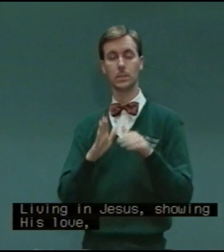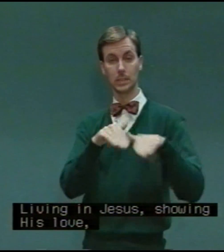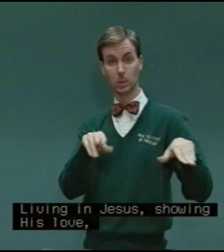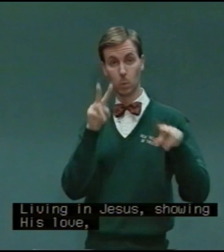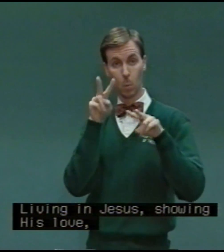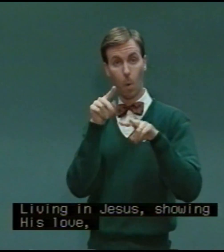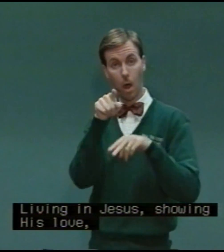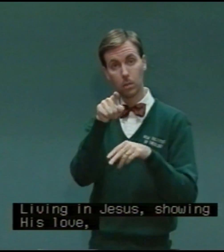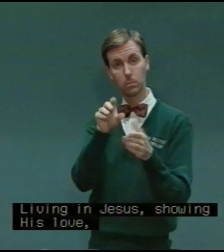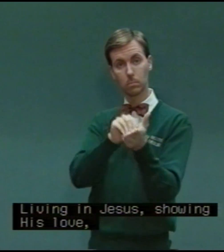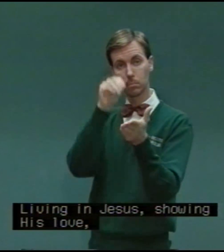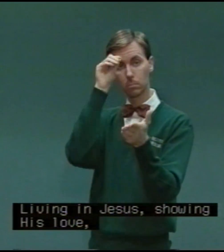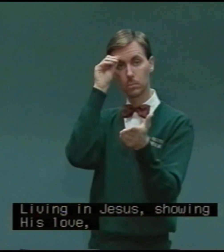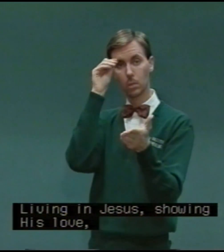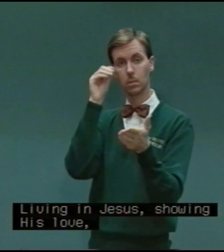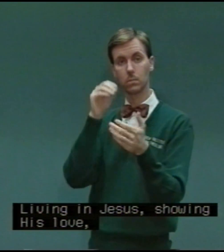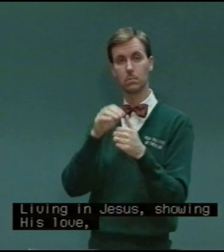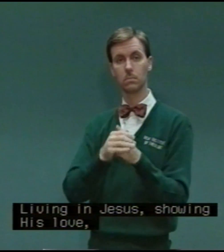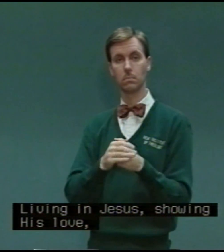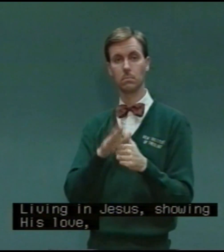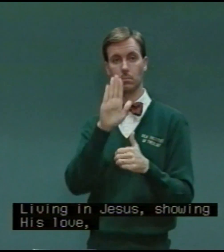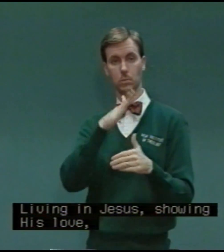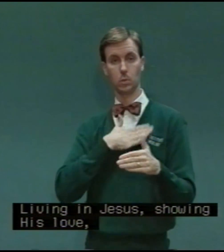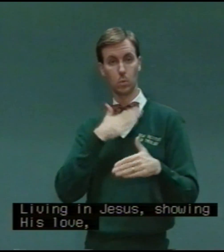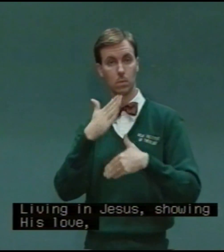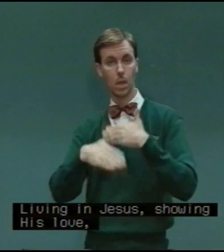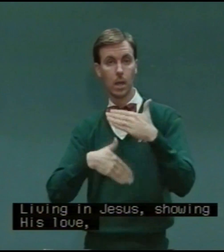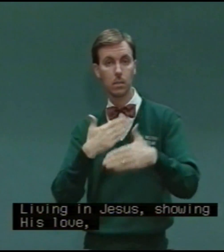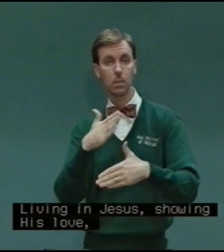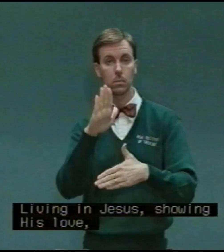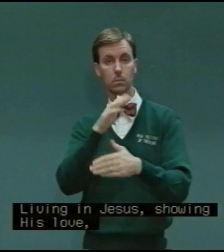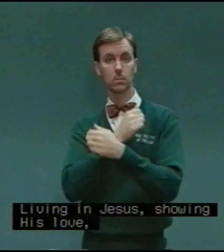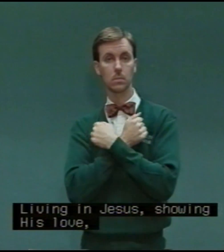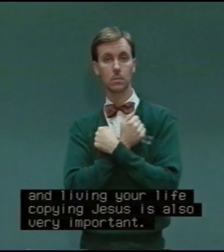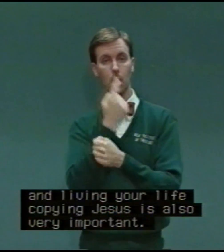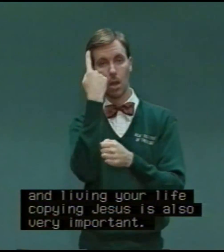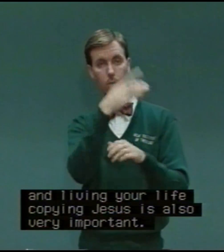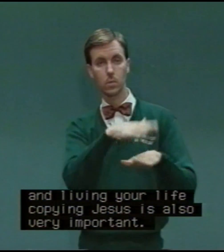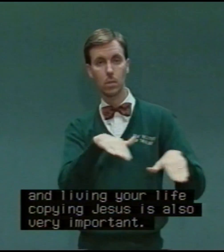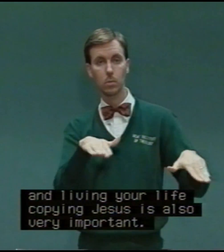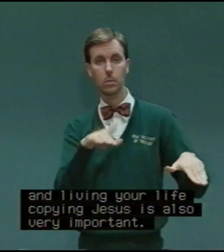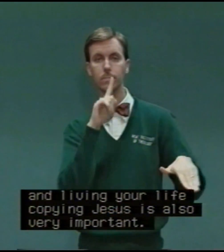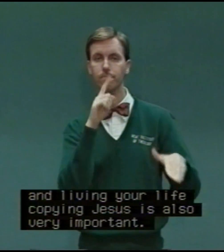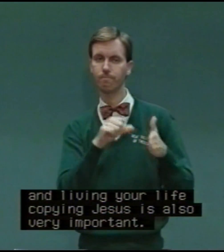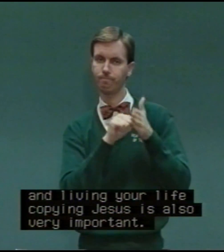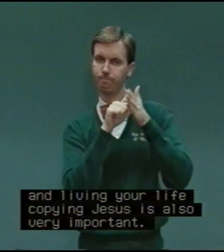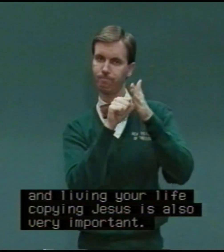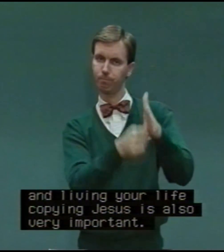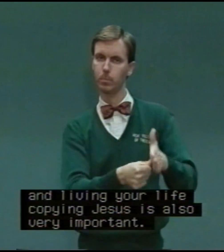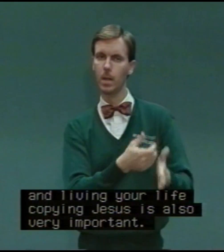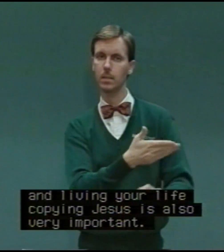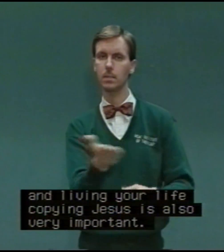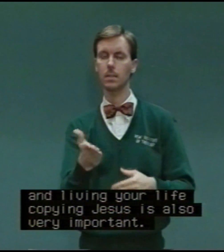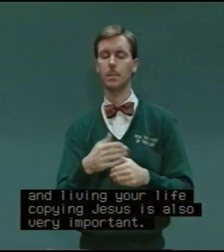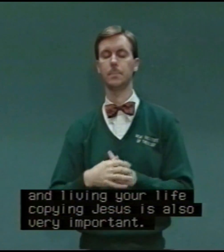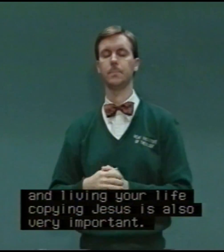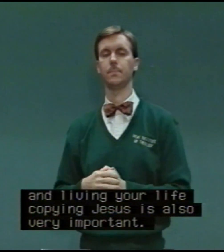living in Jesus showing his love and living your life copying Jesus is also